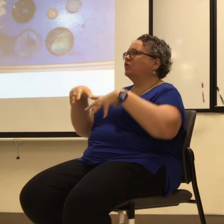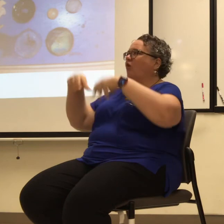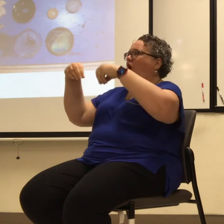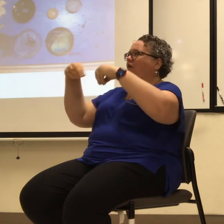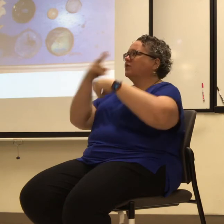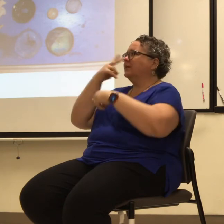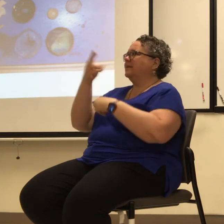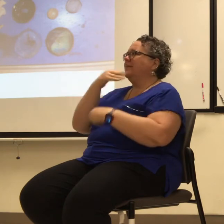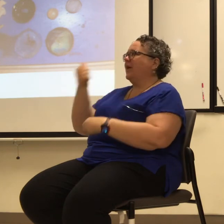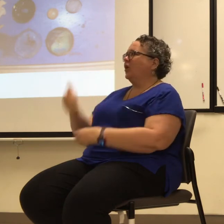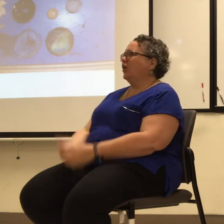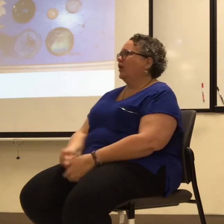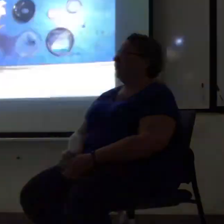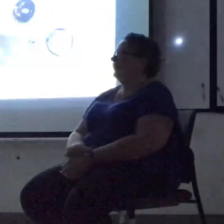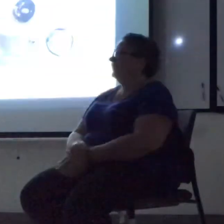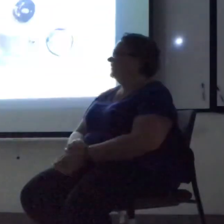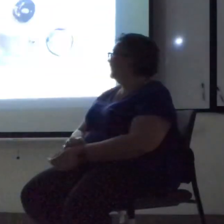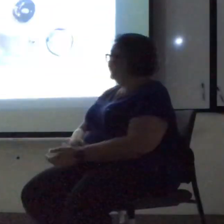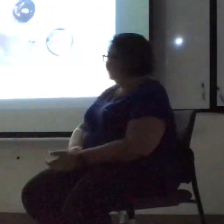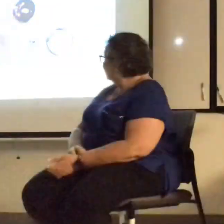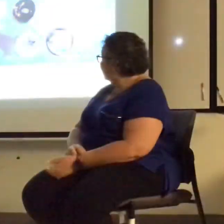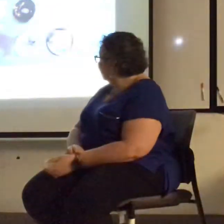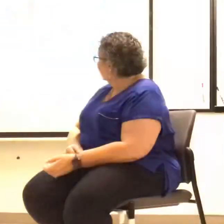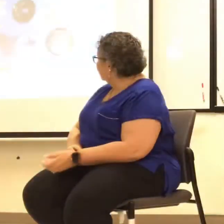you can see a little better.